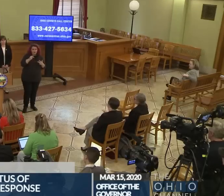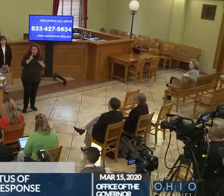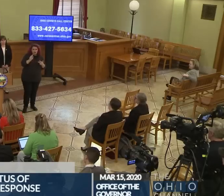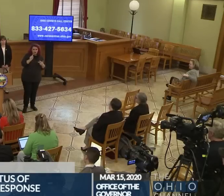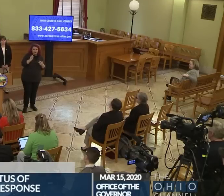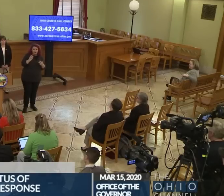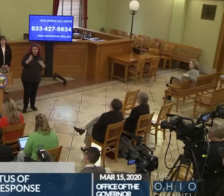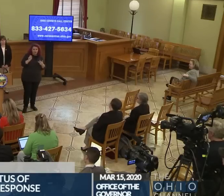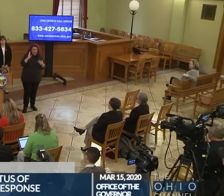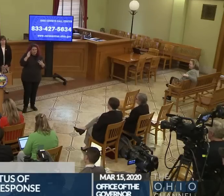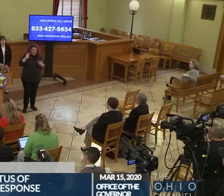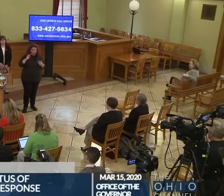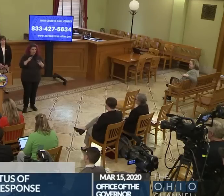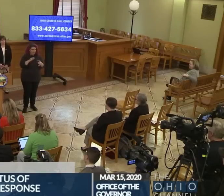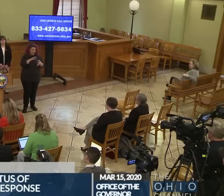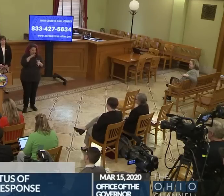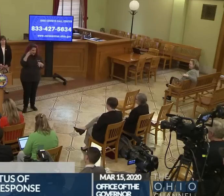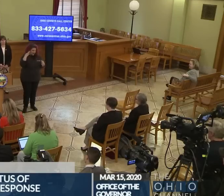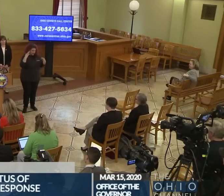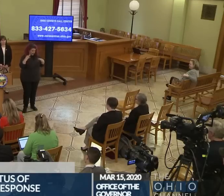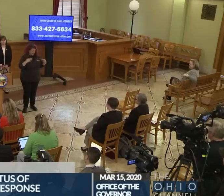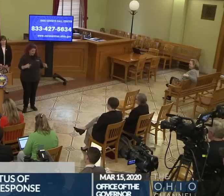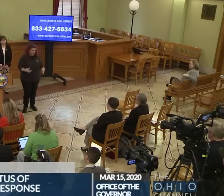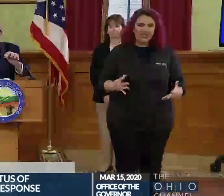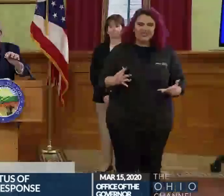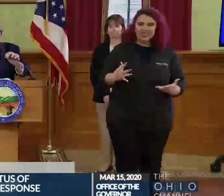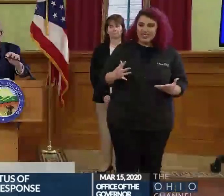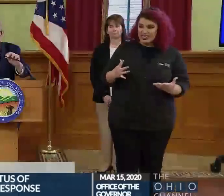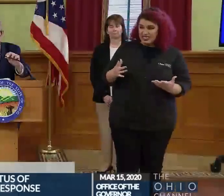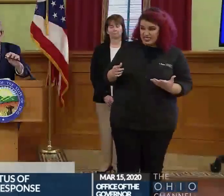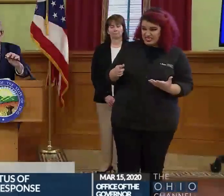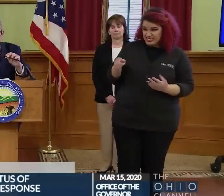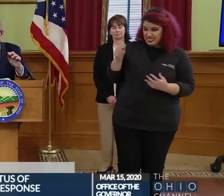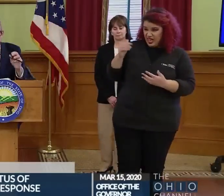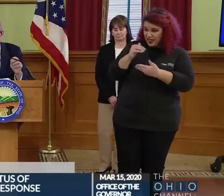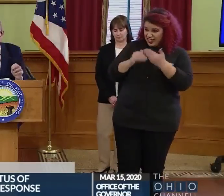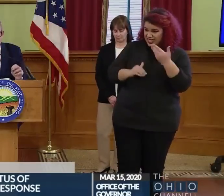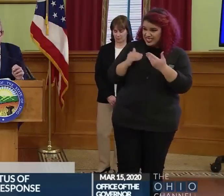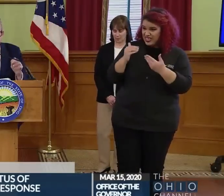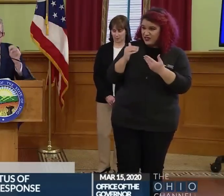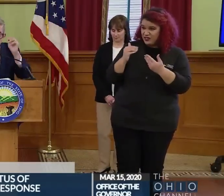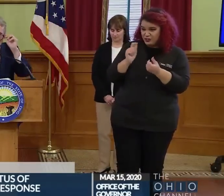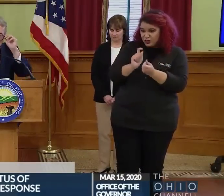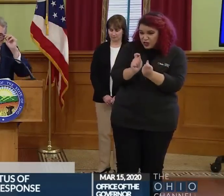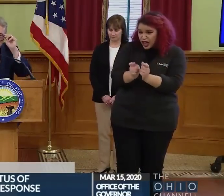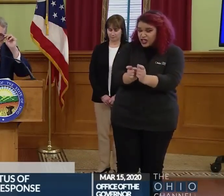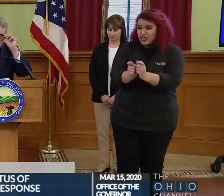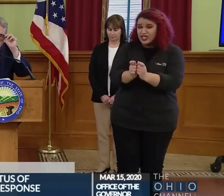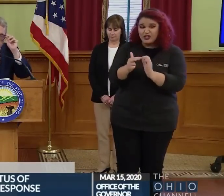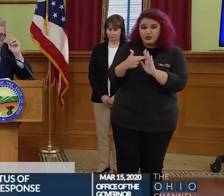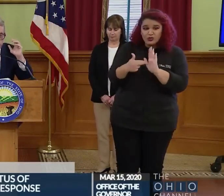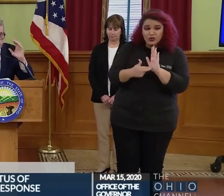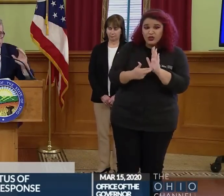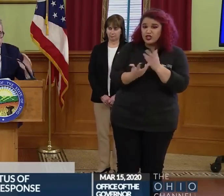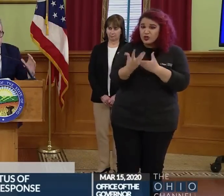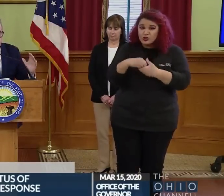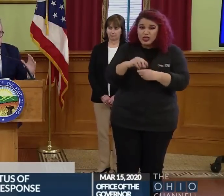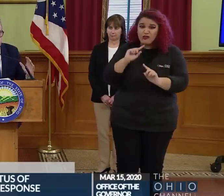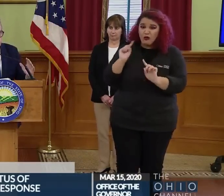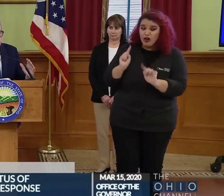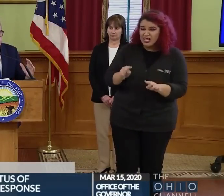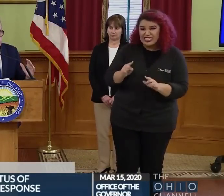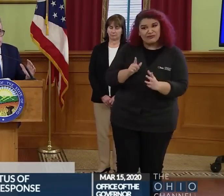is that on the list somewhere? Jim, this is evolving. Our focus has been on getting the